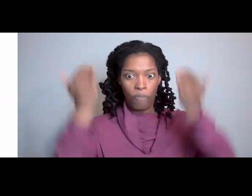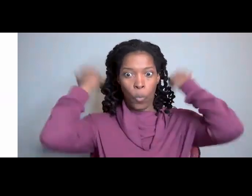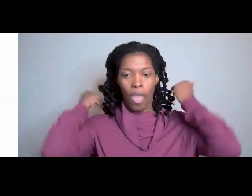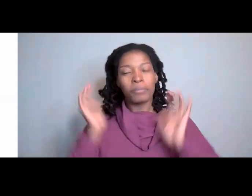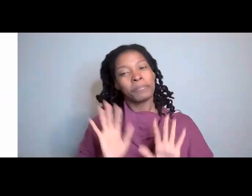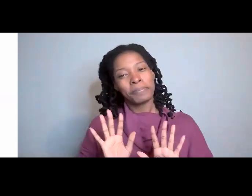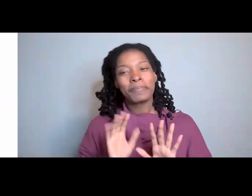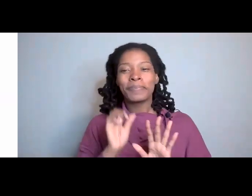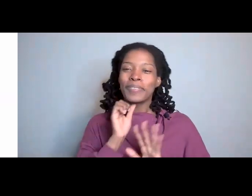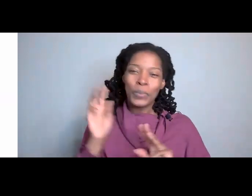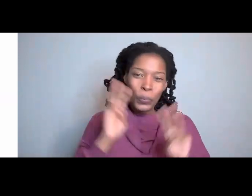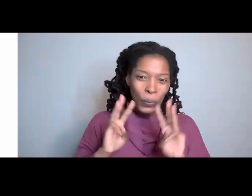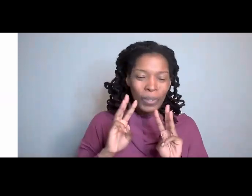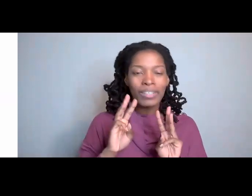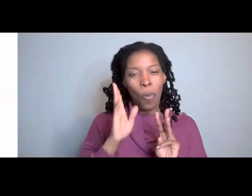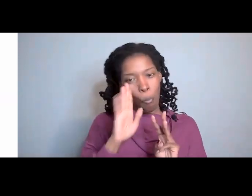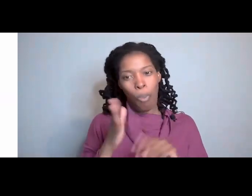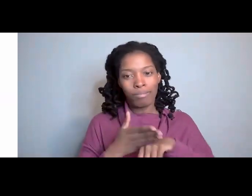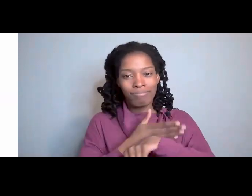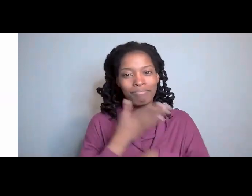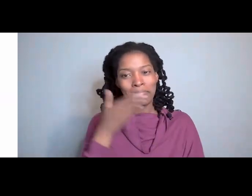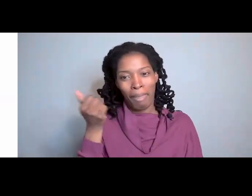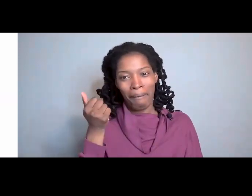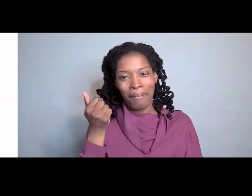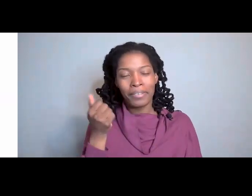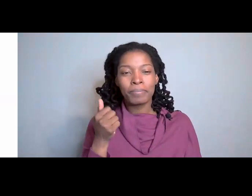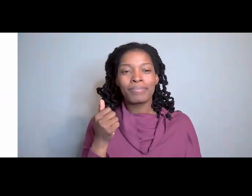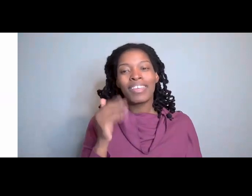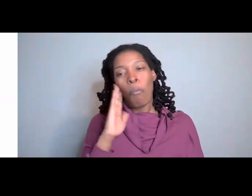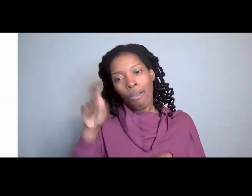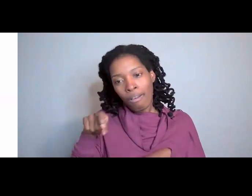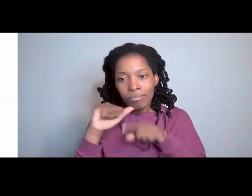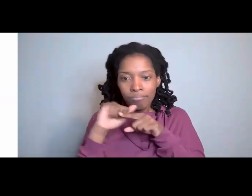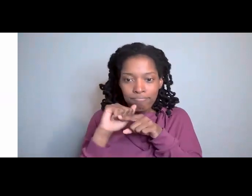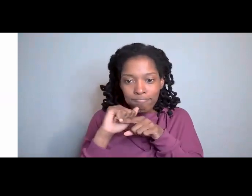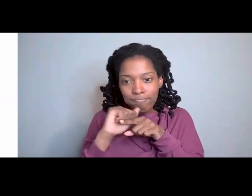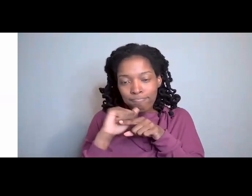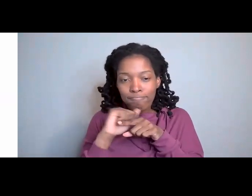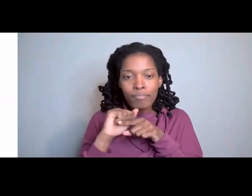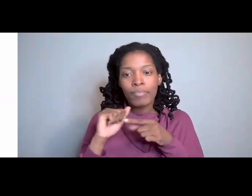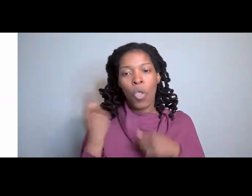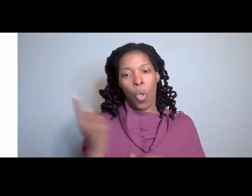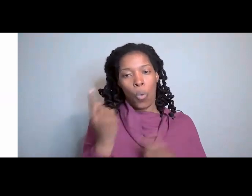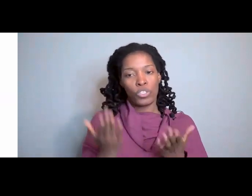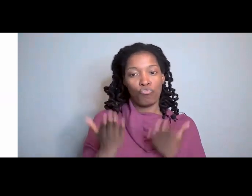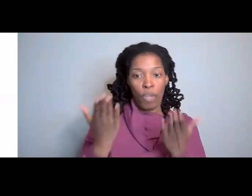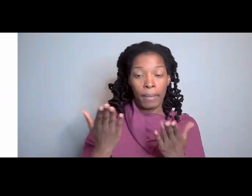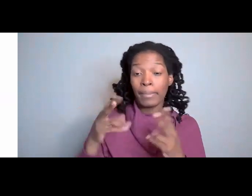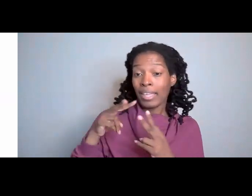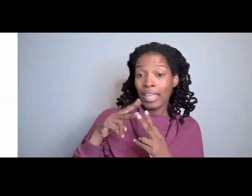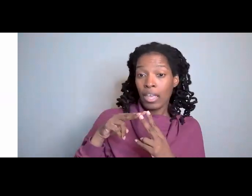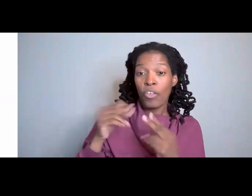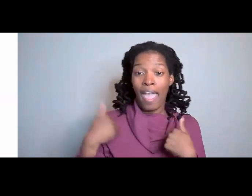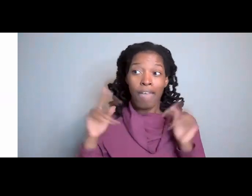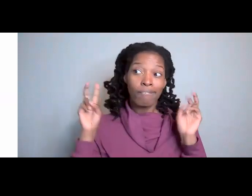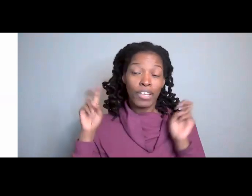it does get better. You do require practice, and we always recommend either having a cheat sheet